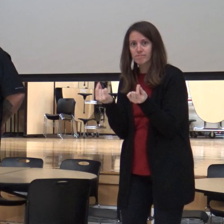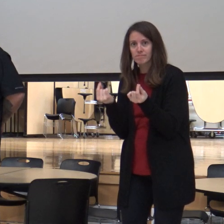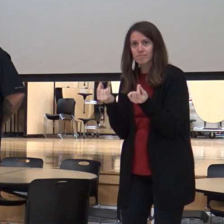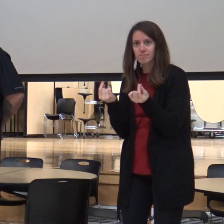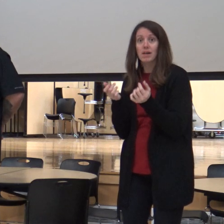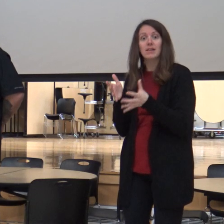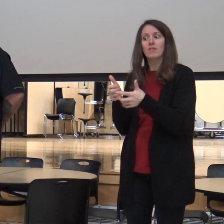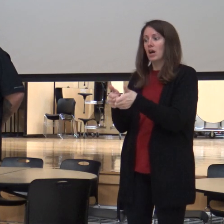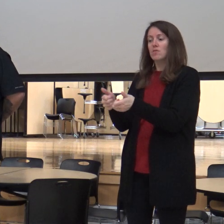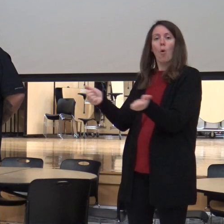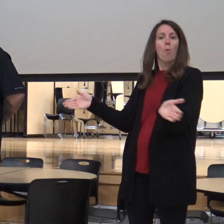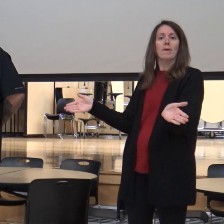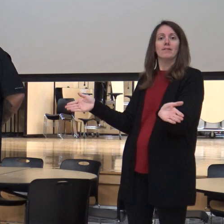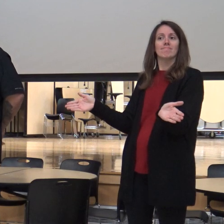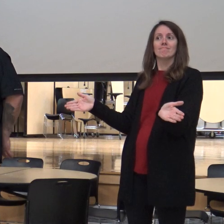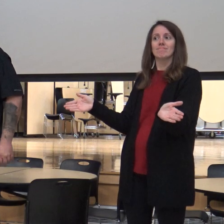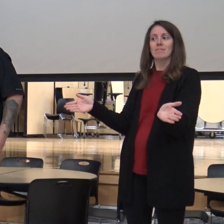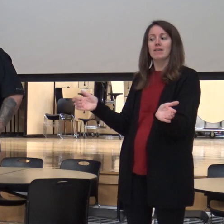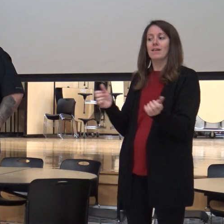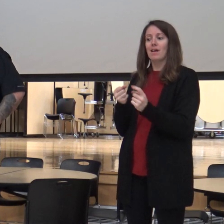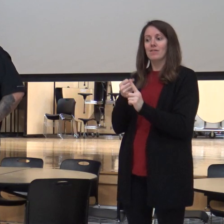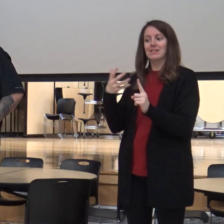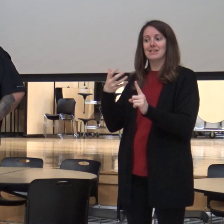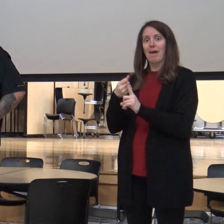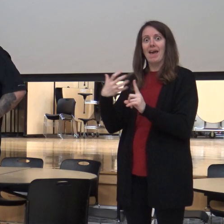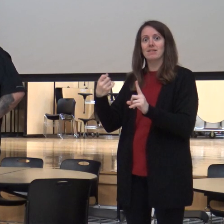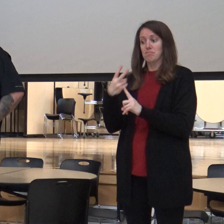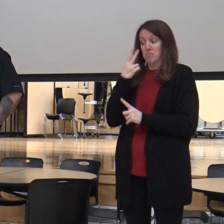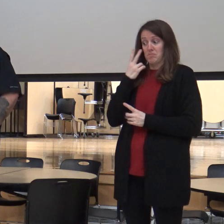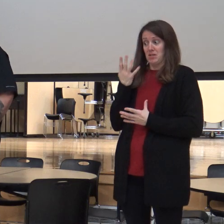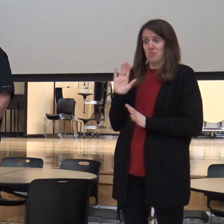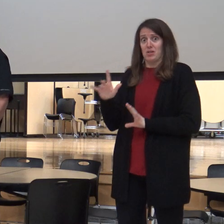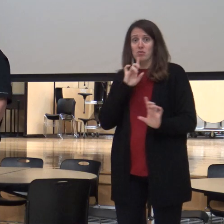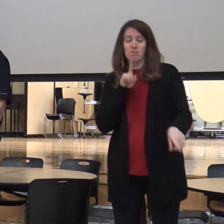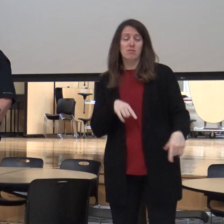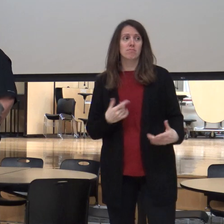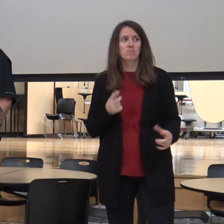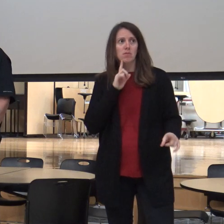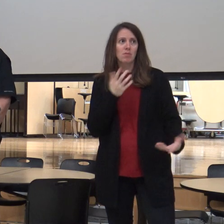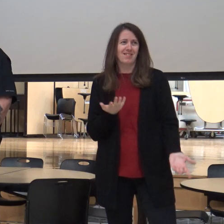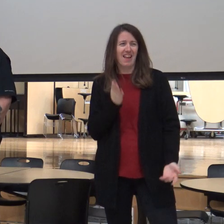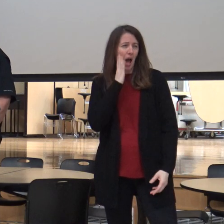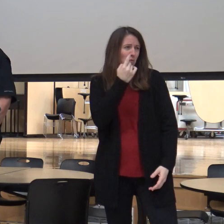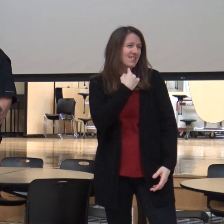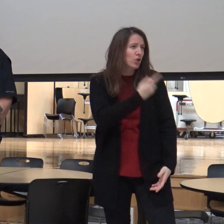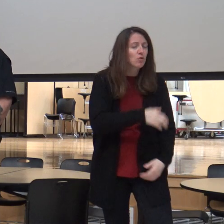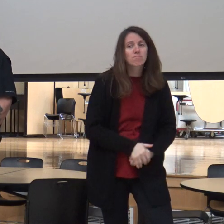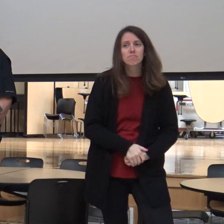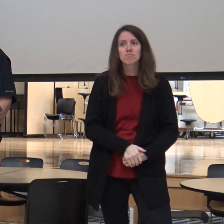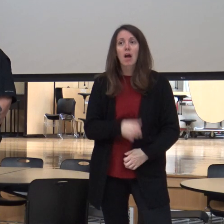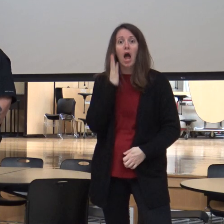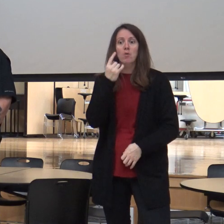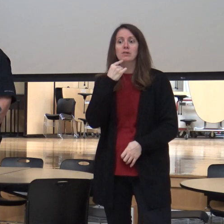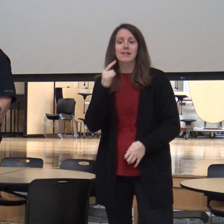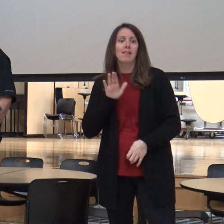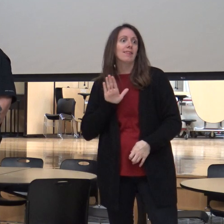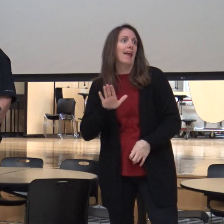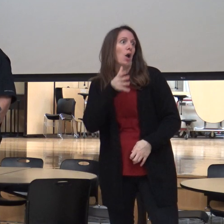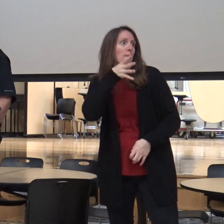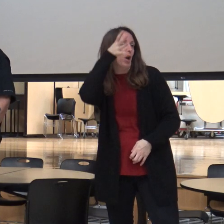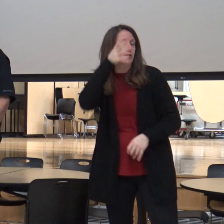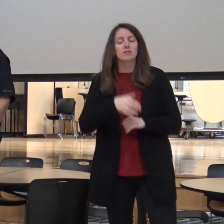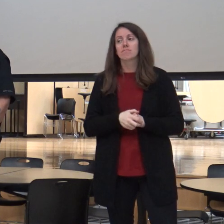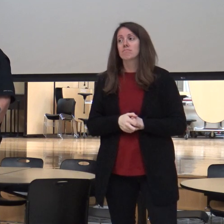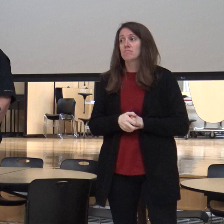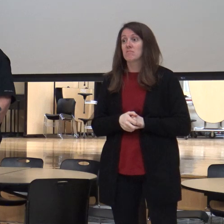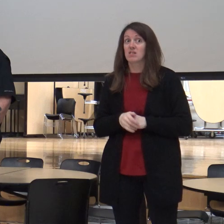with, and then just kind of expand from there and see what they say. Would they say, well, I would tell you, Mom, or would they say, oh, I would tell their parents, or, well,